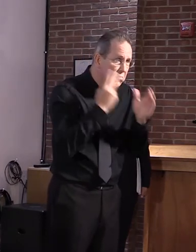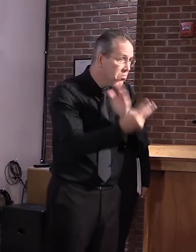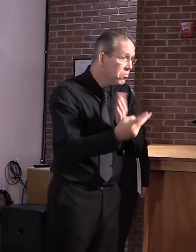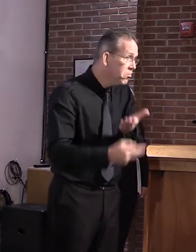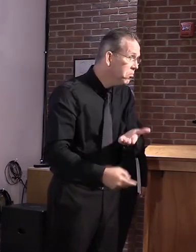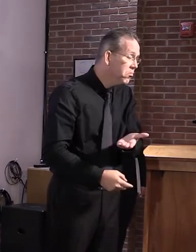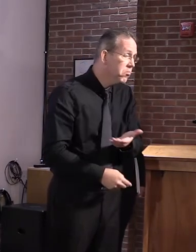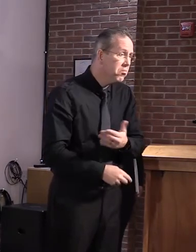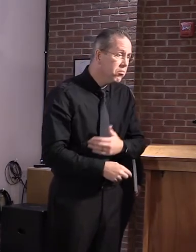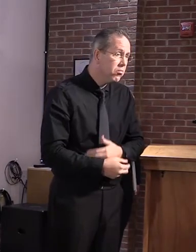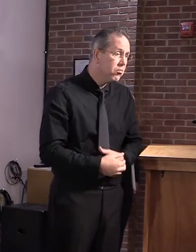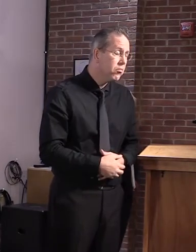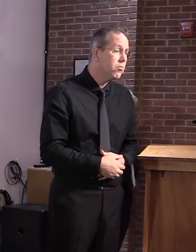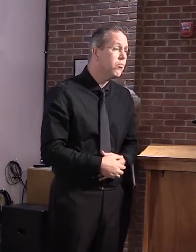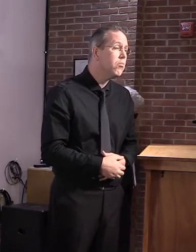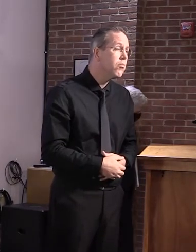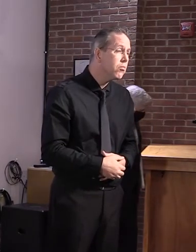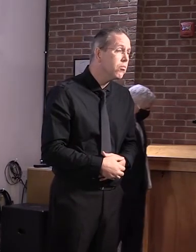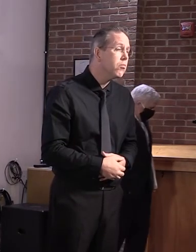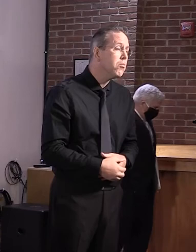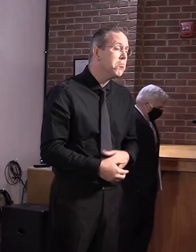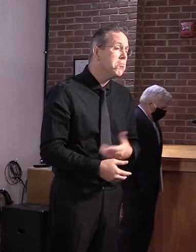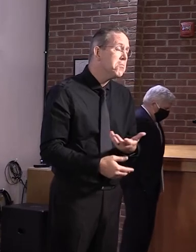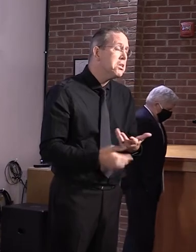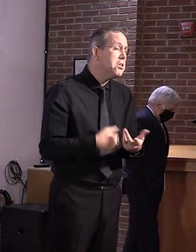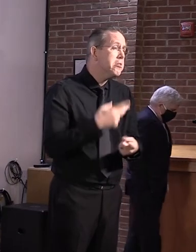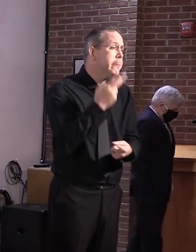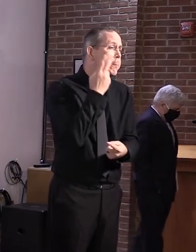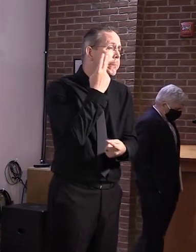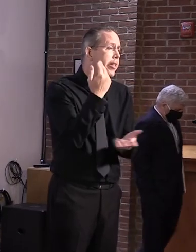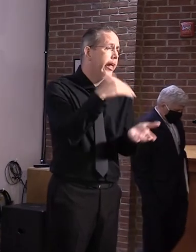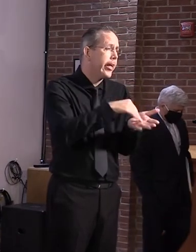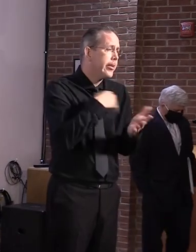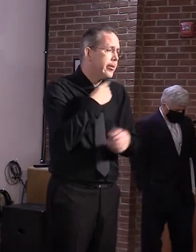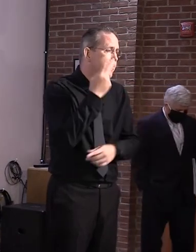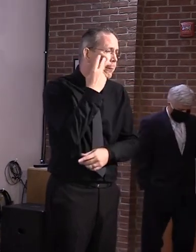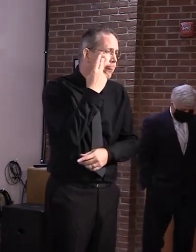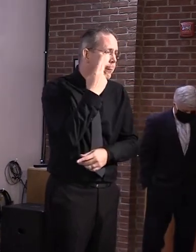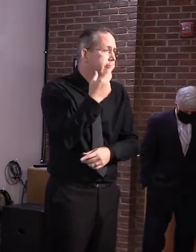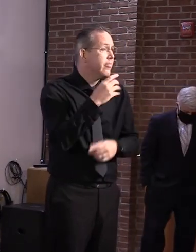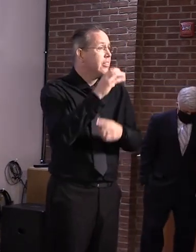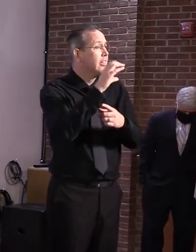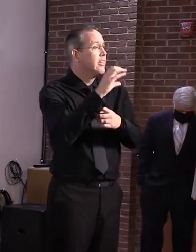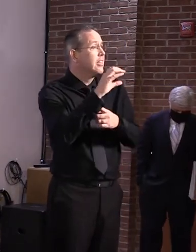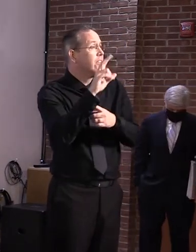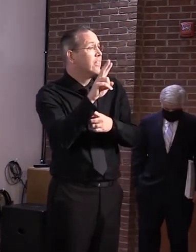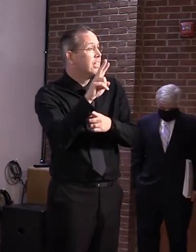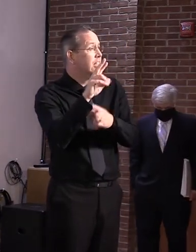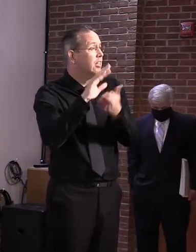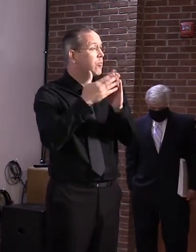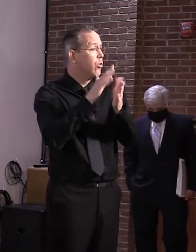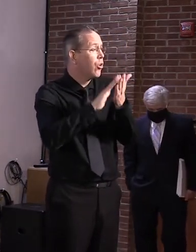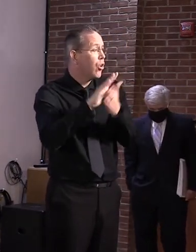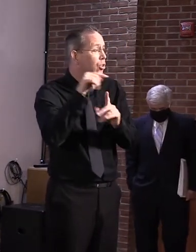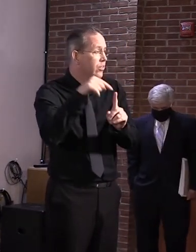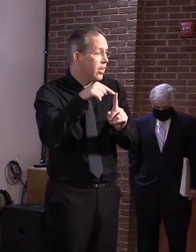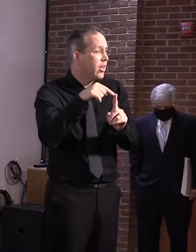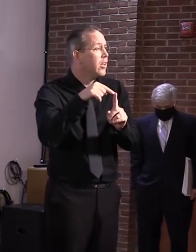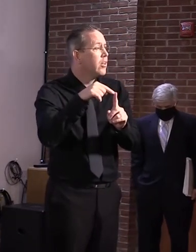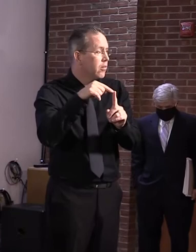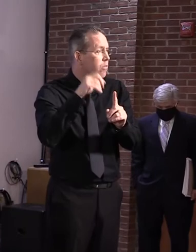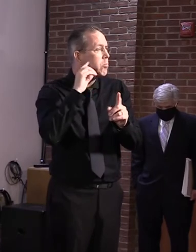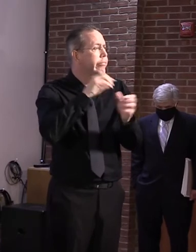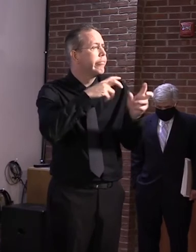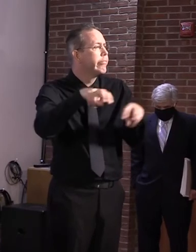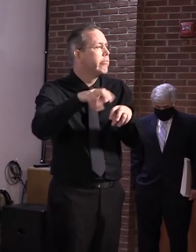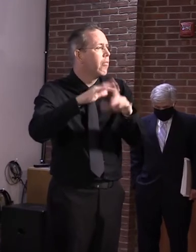its announcement, and they have a variety of options for students. They're doing online, synchronous and remote, hybrid,